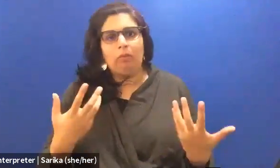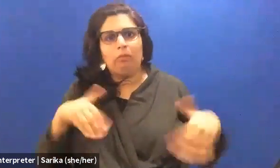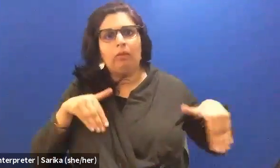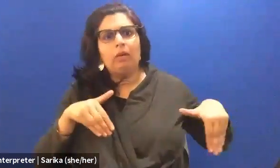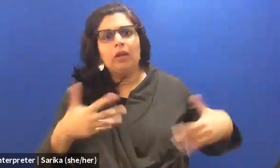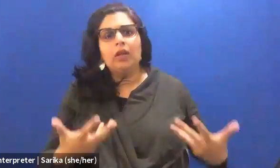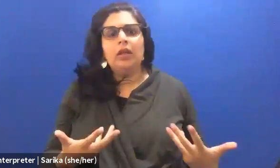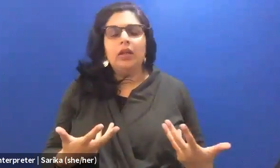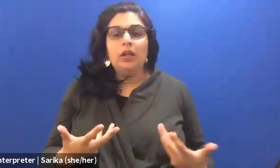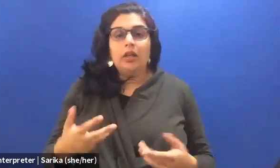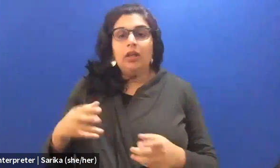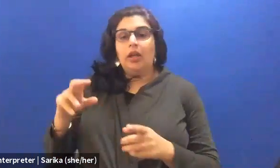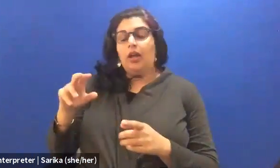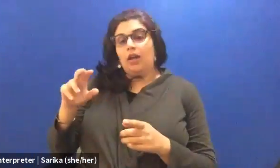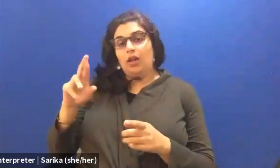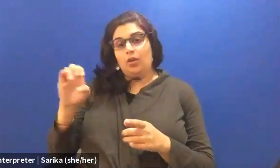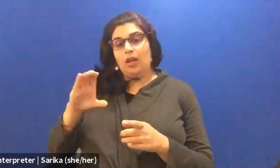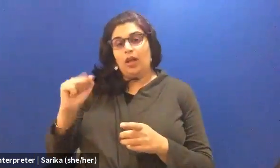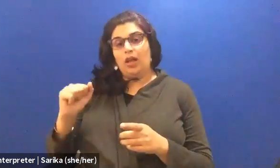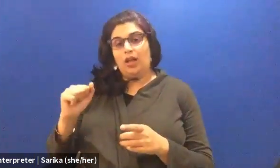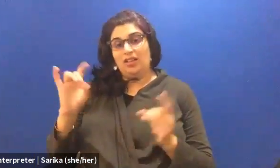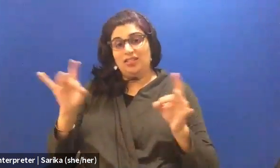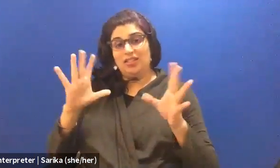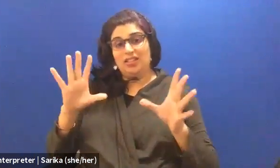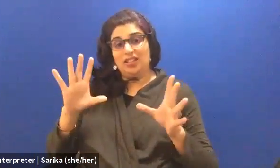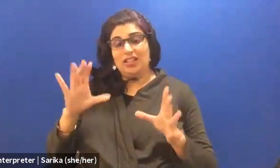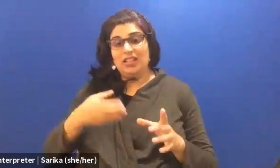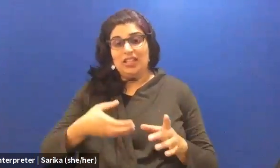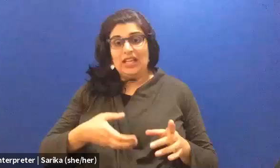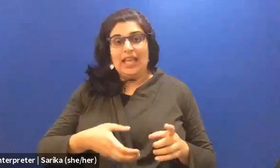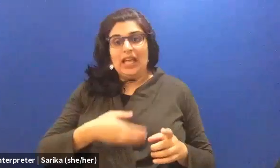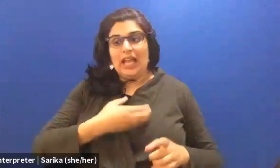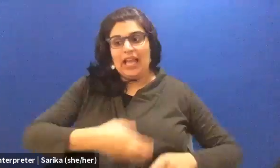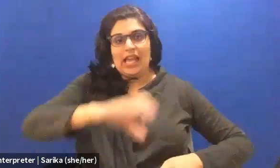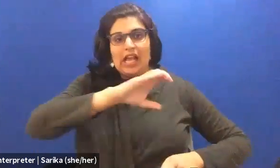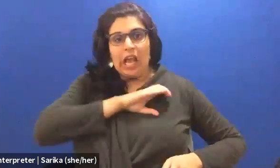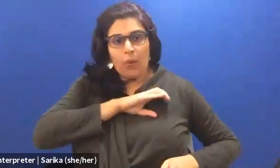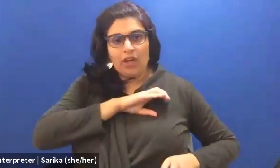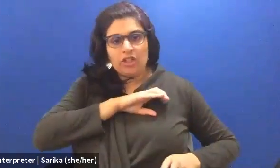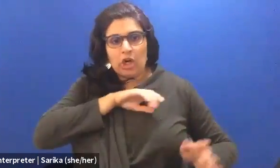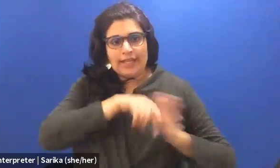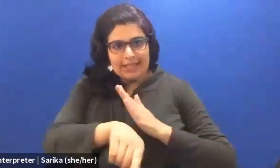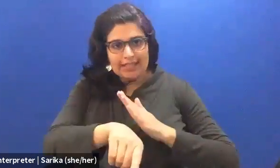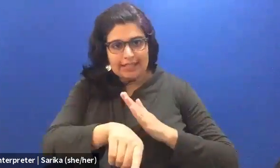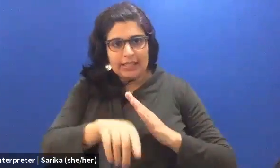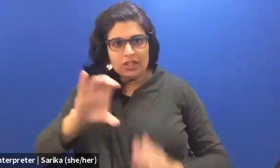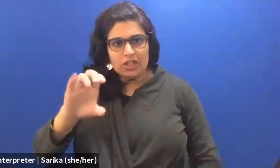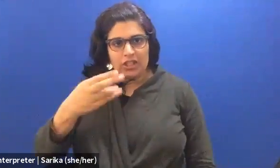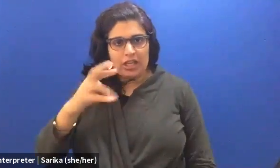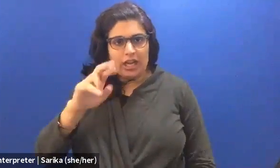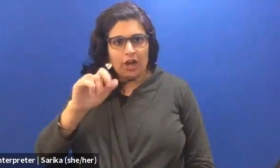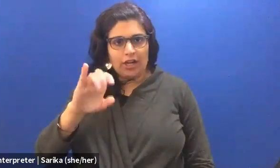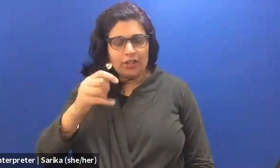And this is rugged language, but this is just what it's called, but character assassination, right? Like, so we're talked about the family aspect